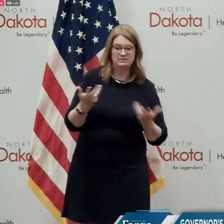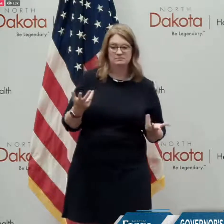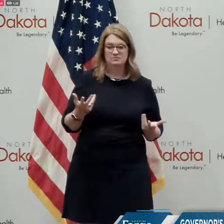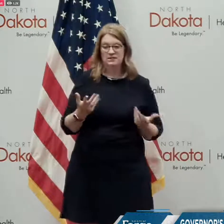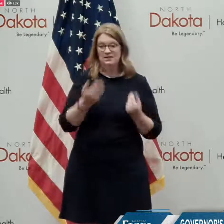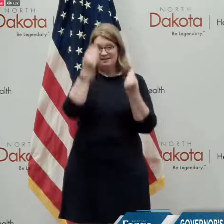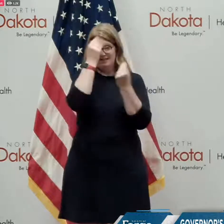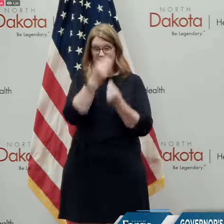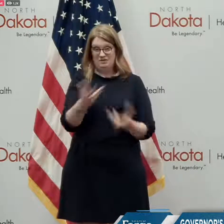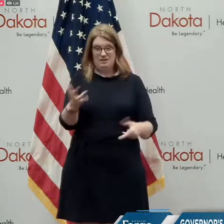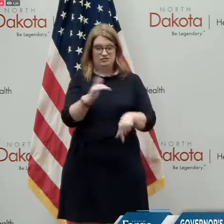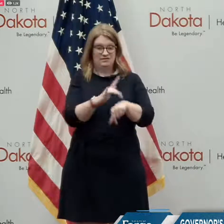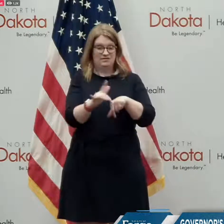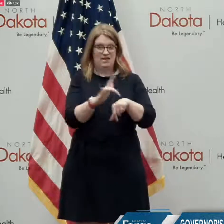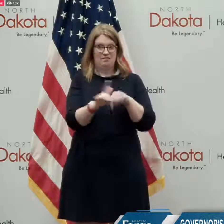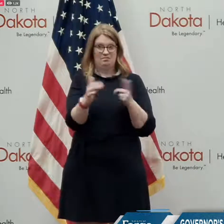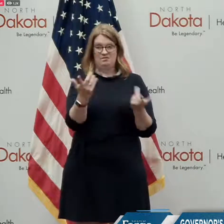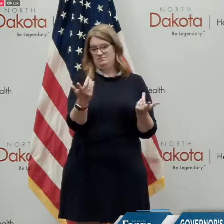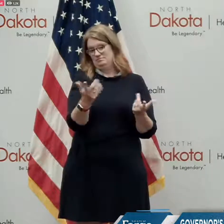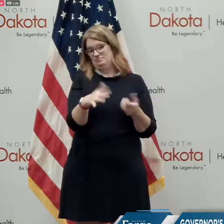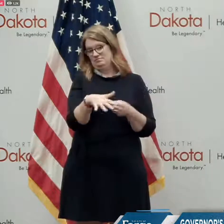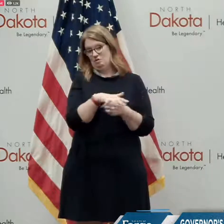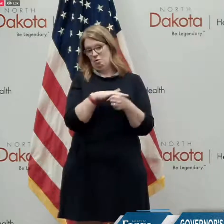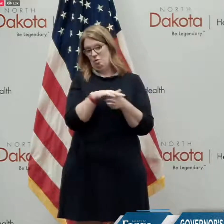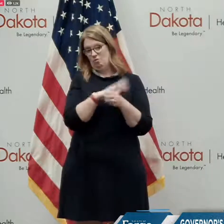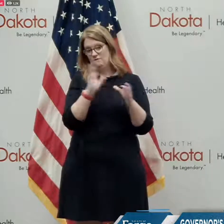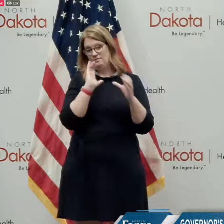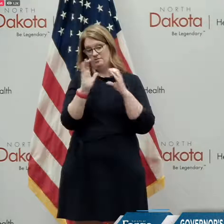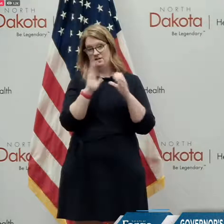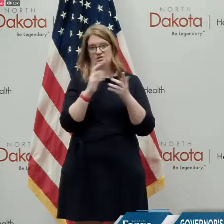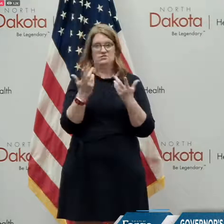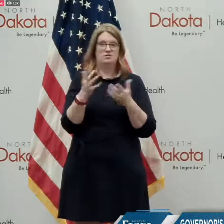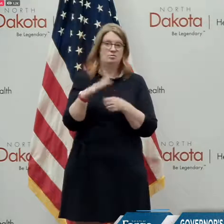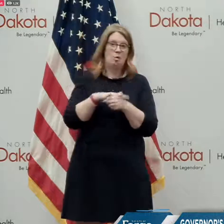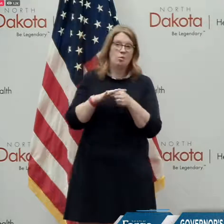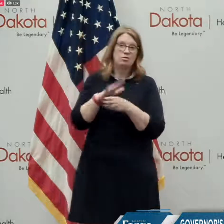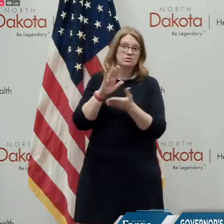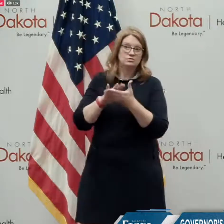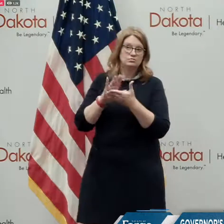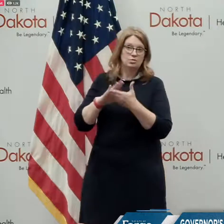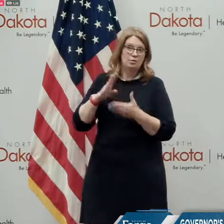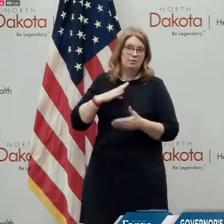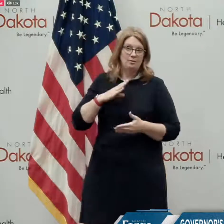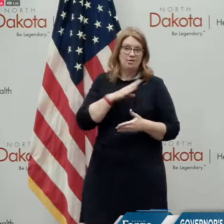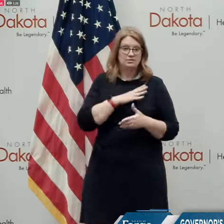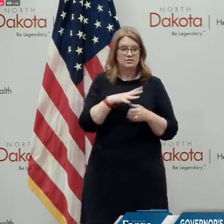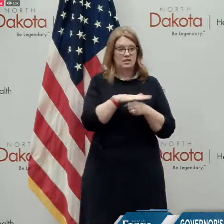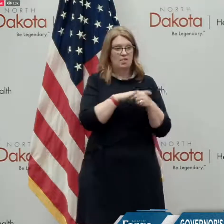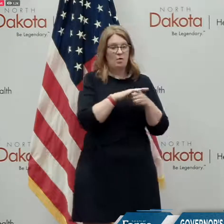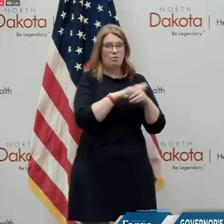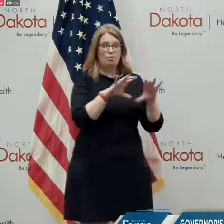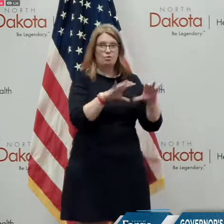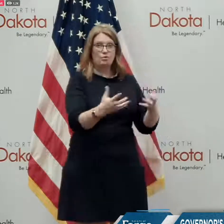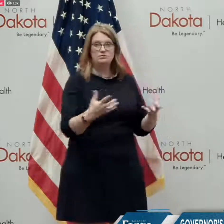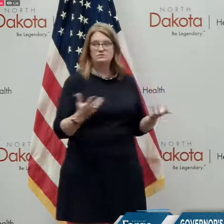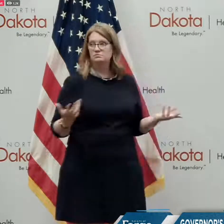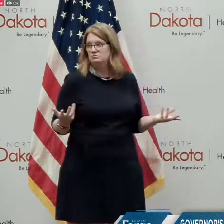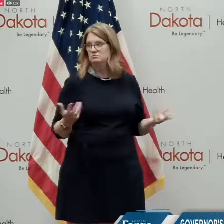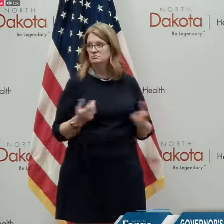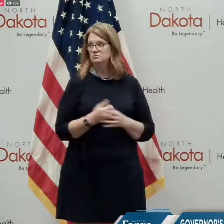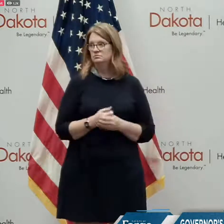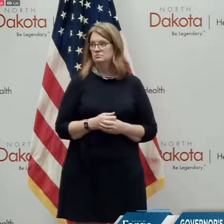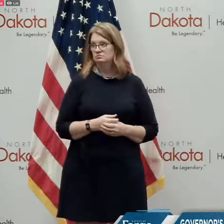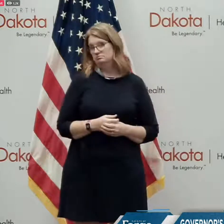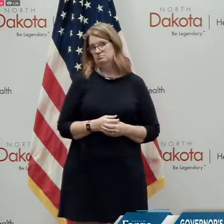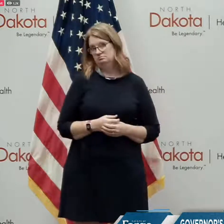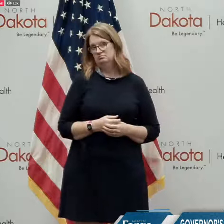information's out there on the dashboard, local communications, local school boards, local groups, whatever that are emerging around the state to make sure, because this is going